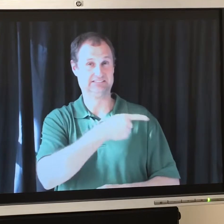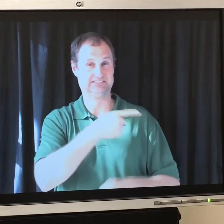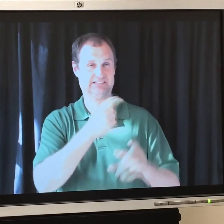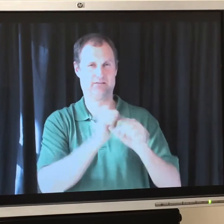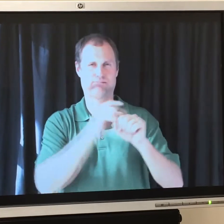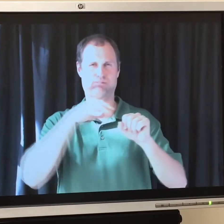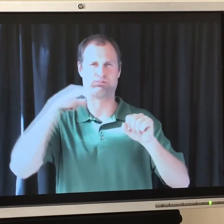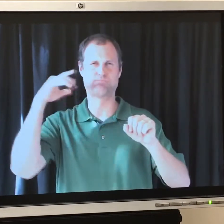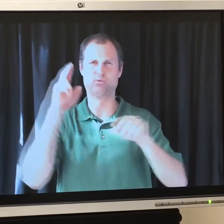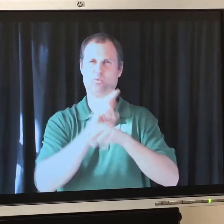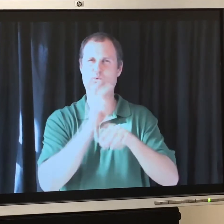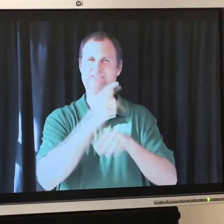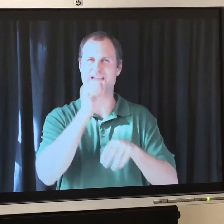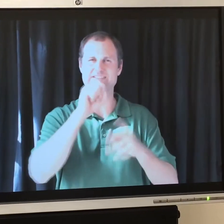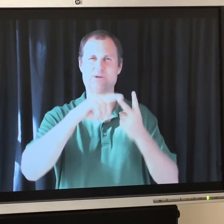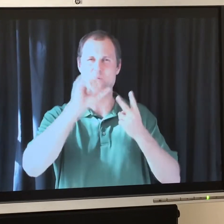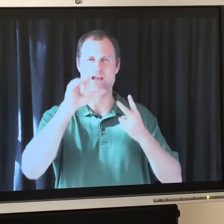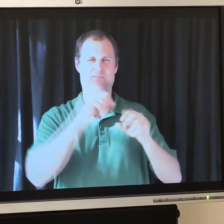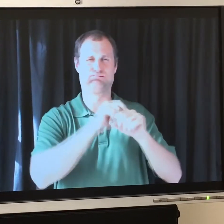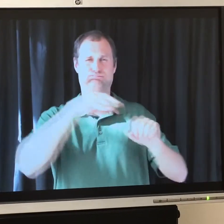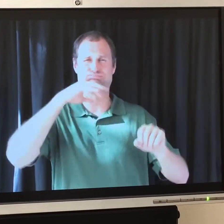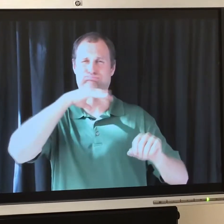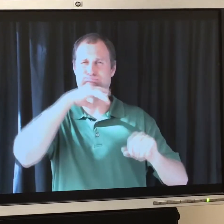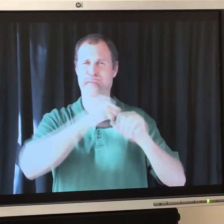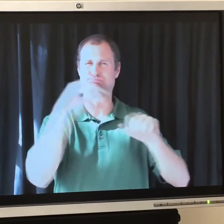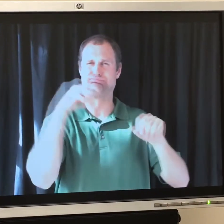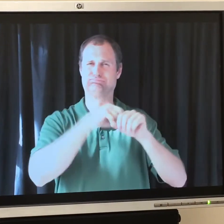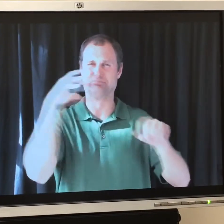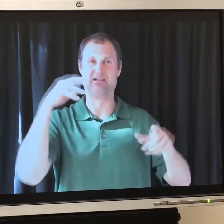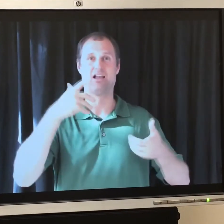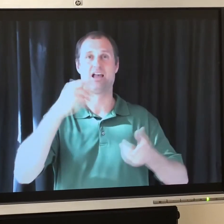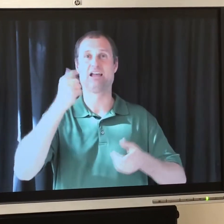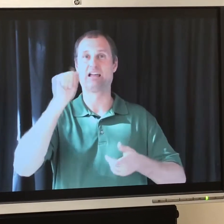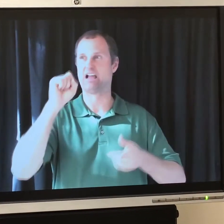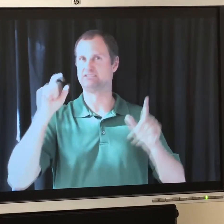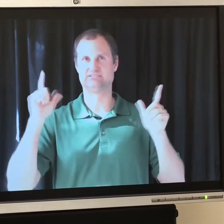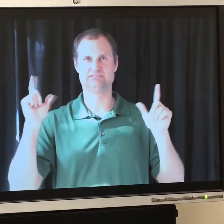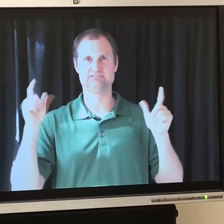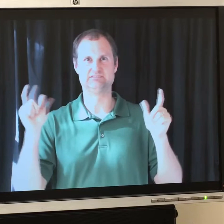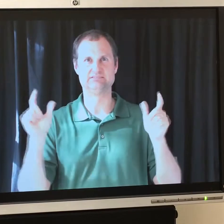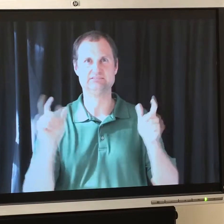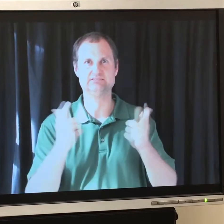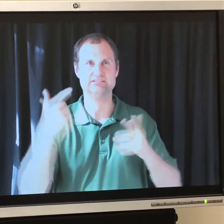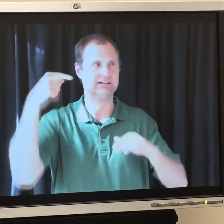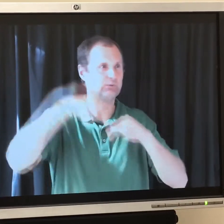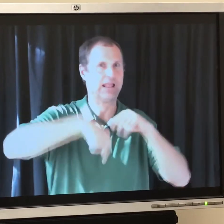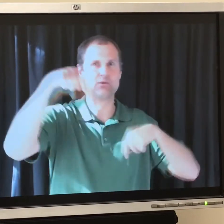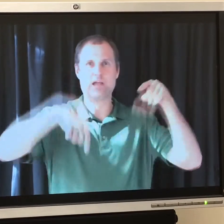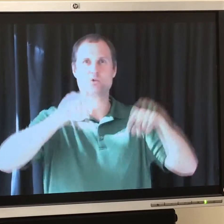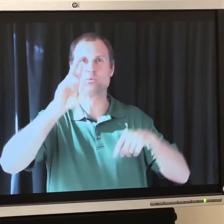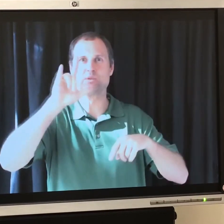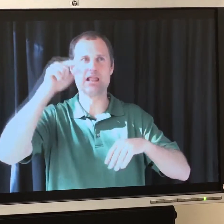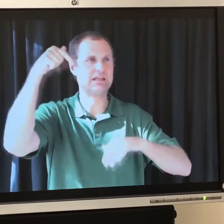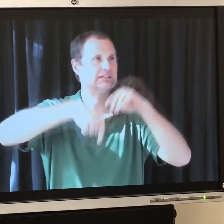in cars. Now, you know cars right now use gas, which create emissions, and the fossil